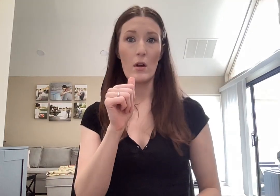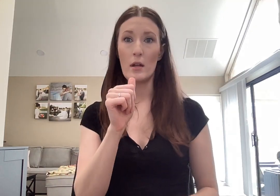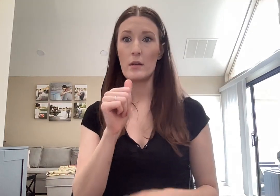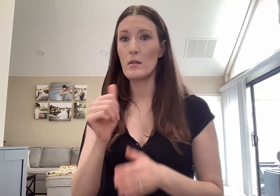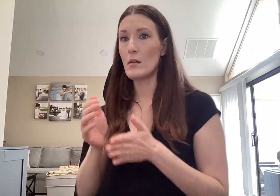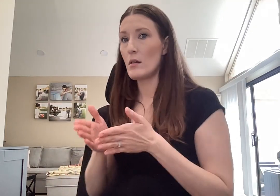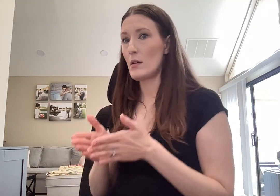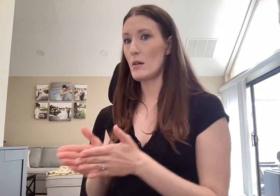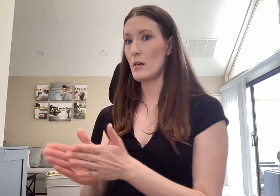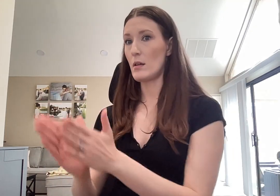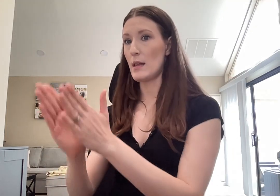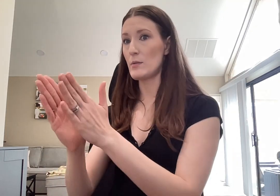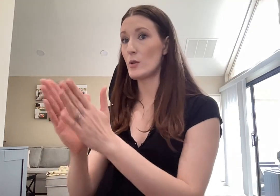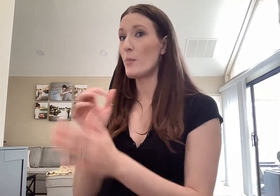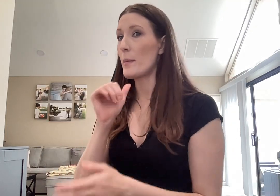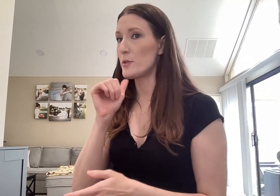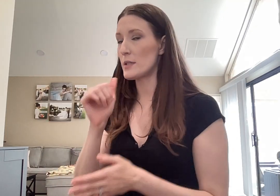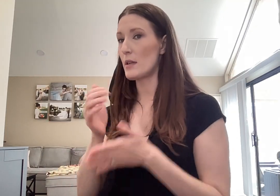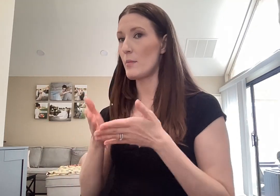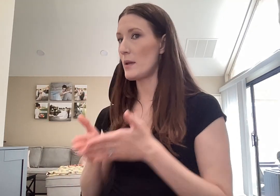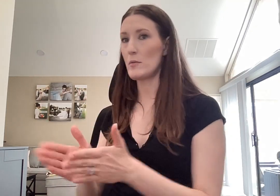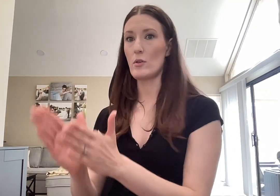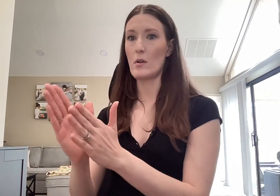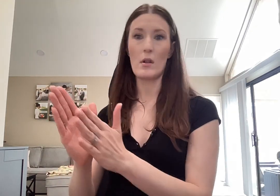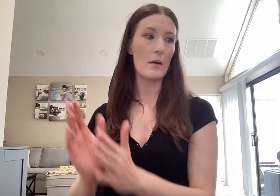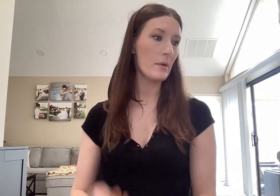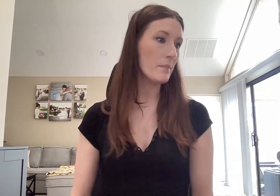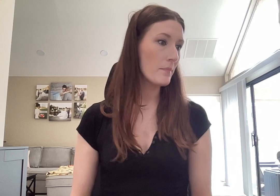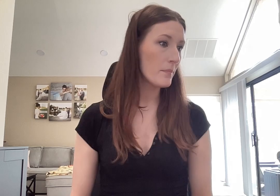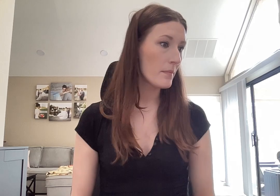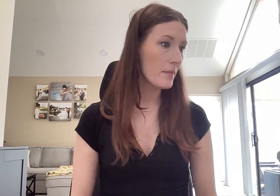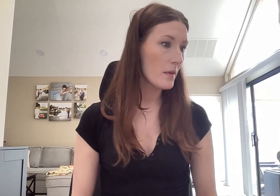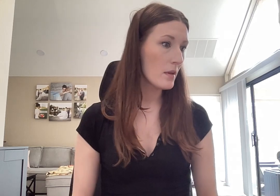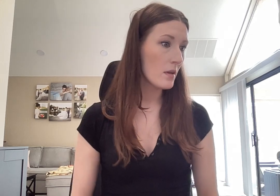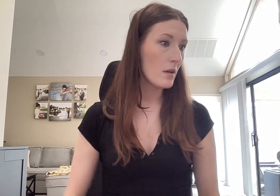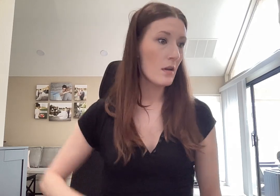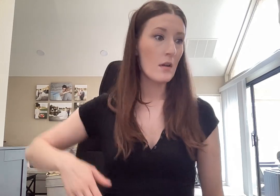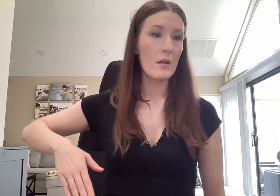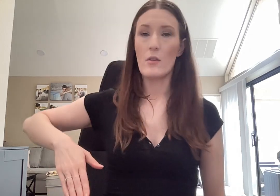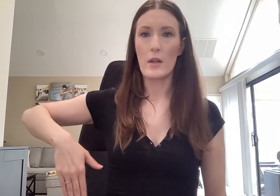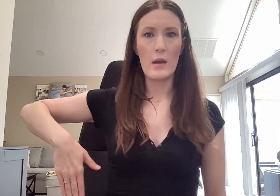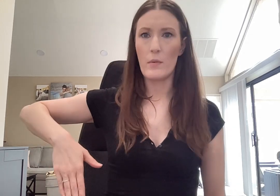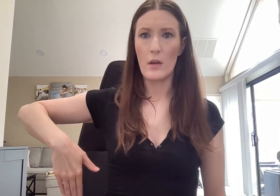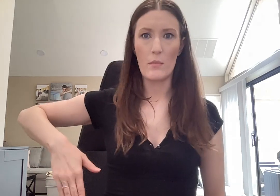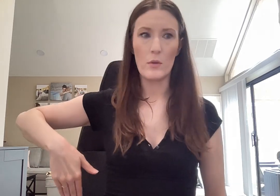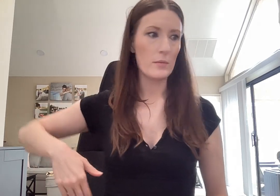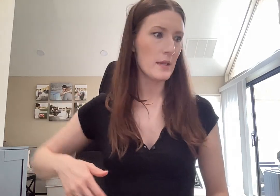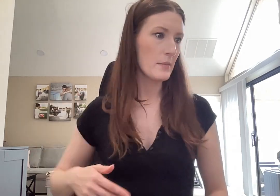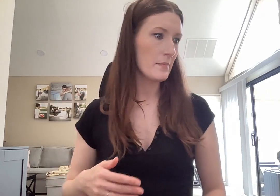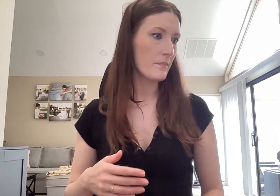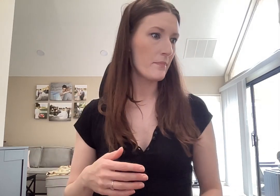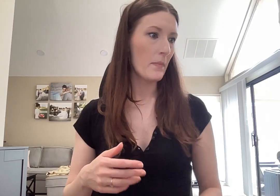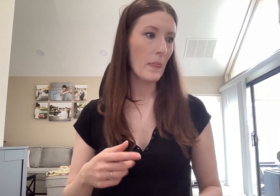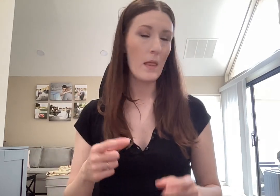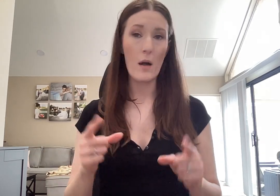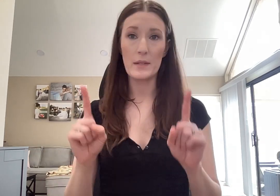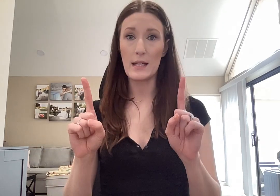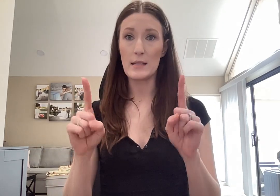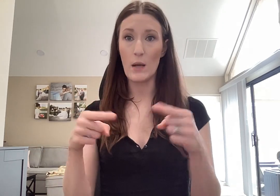Not allow. Scoop up just a little bit. You're not allowed. Not yet, we know, multiple times. Opposite, take